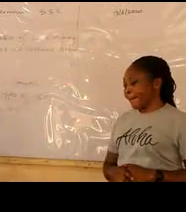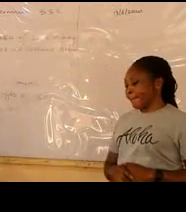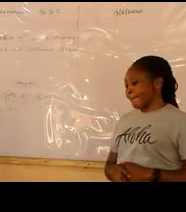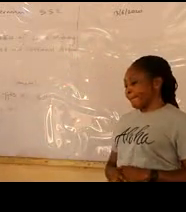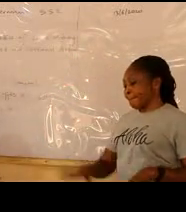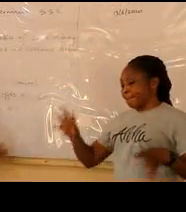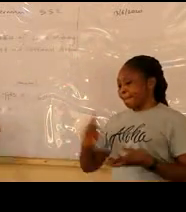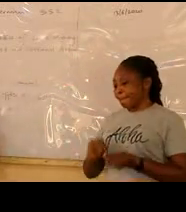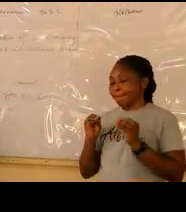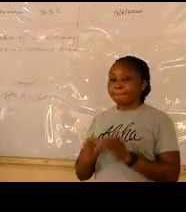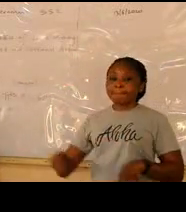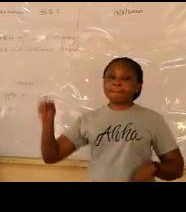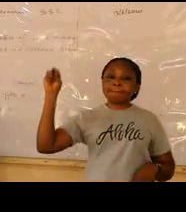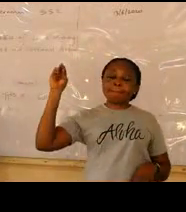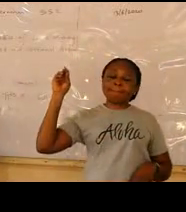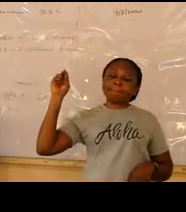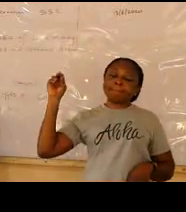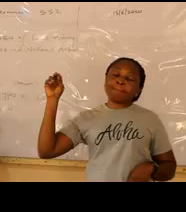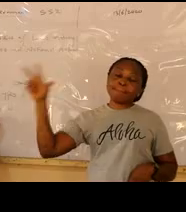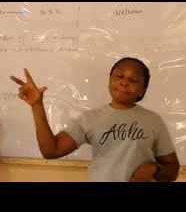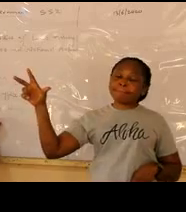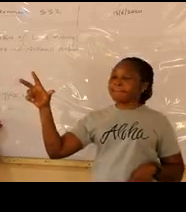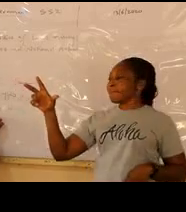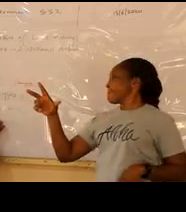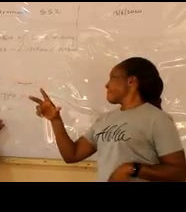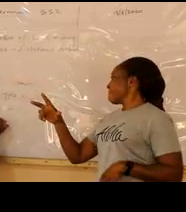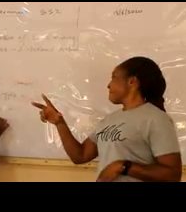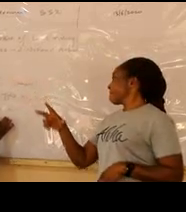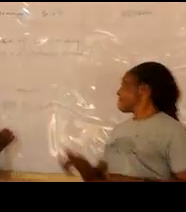we have the private bill.